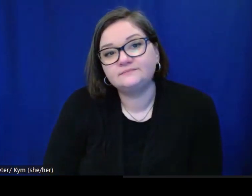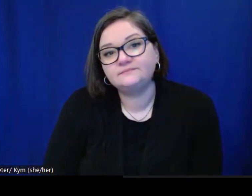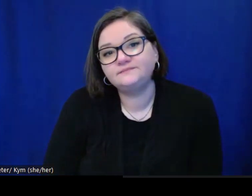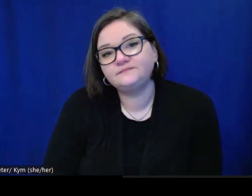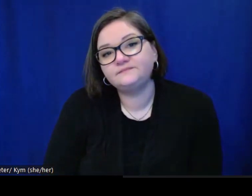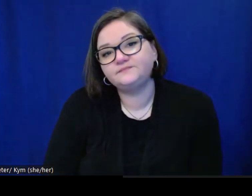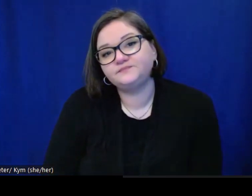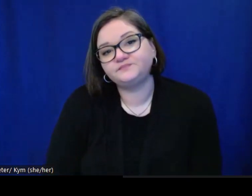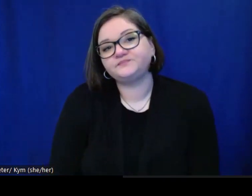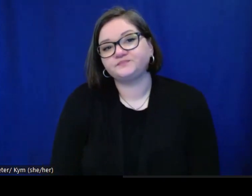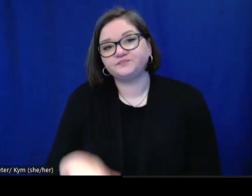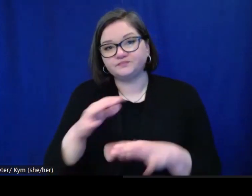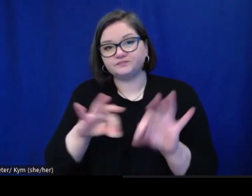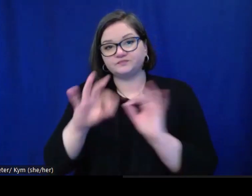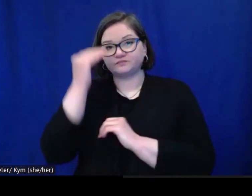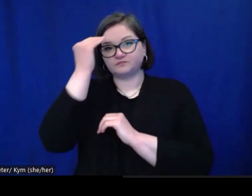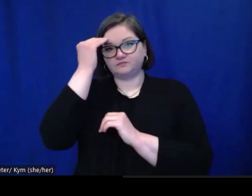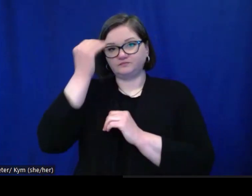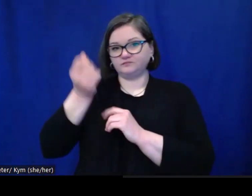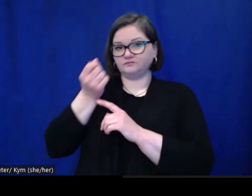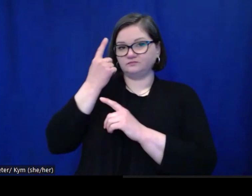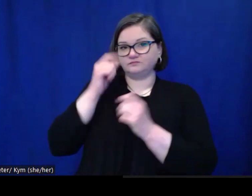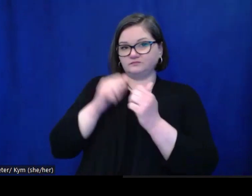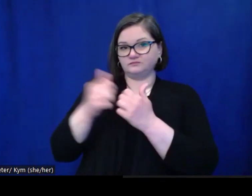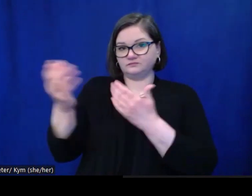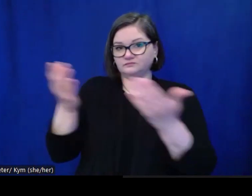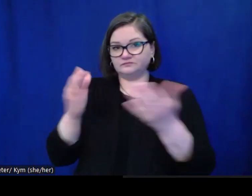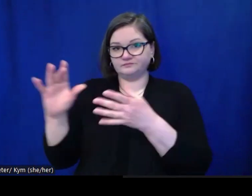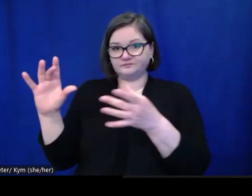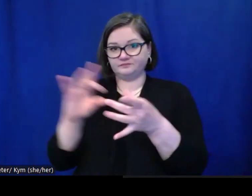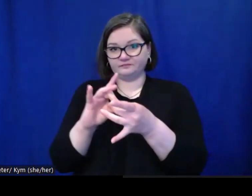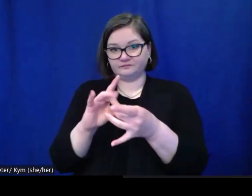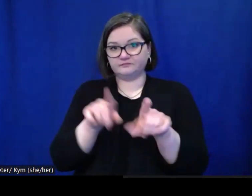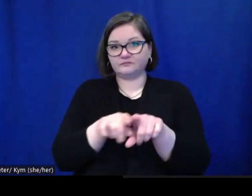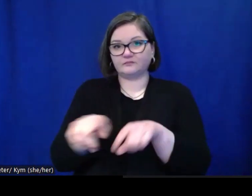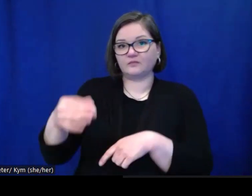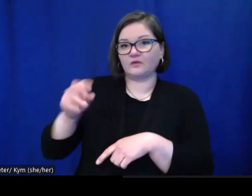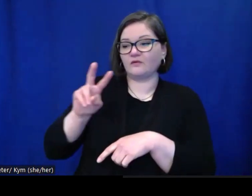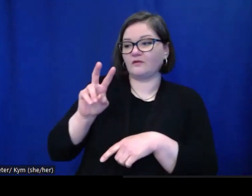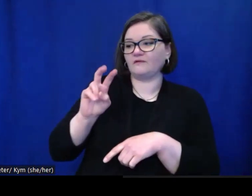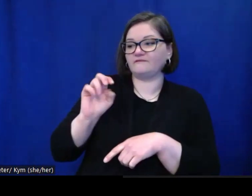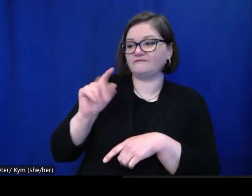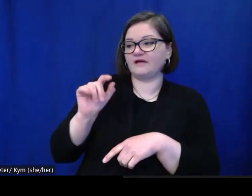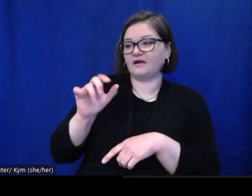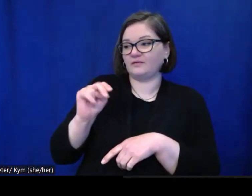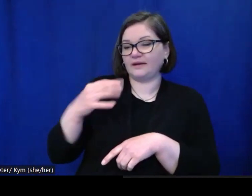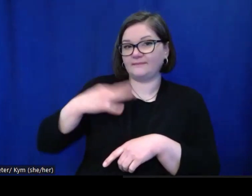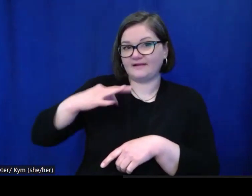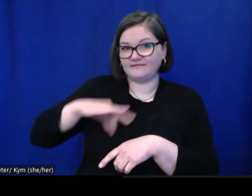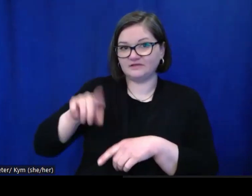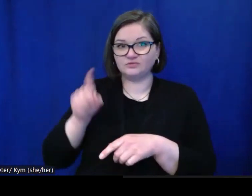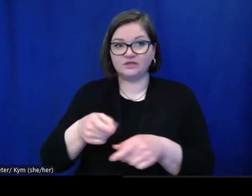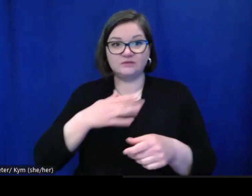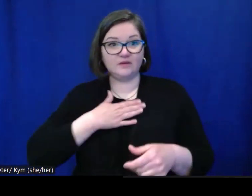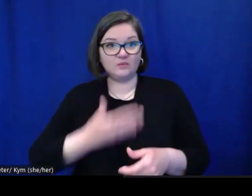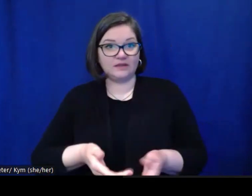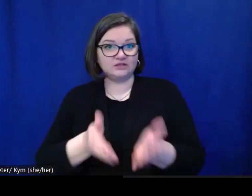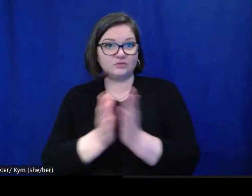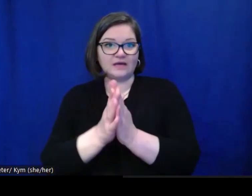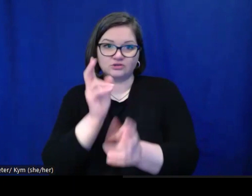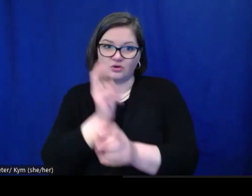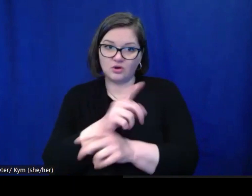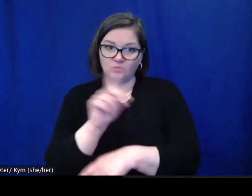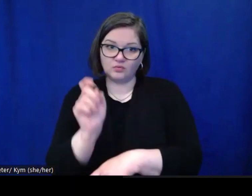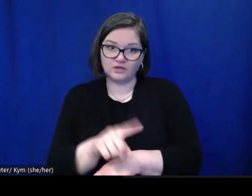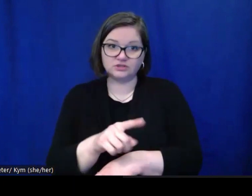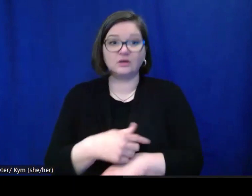familiarity and understanding of service connection and veterans benefits. Be willing to ask difficult questions. Be